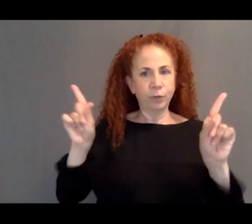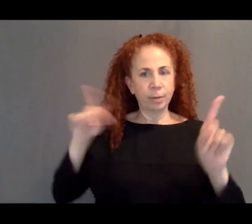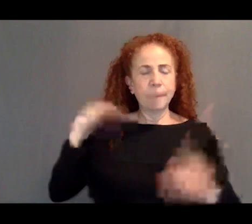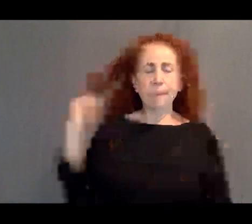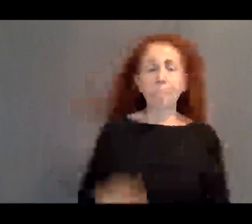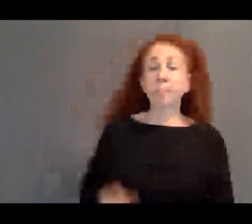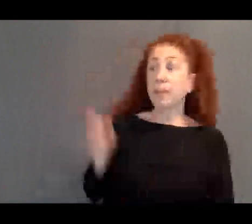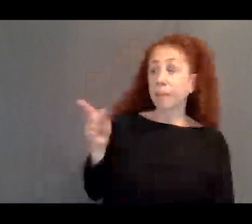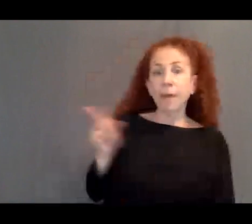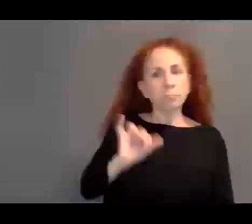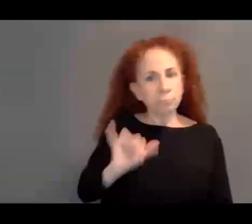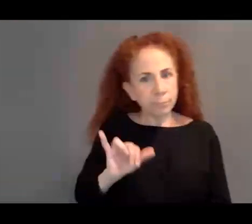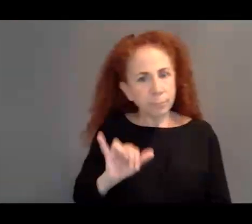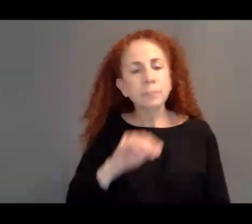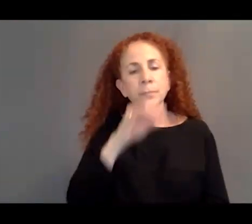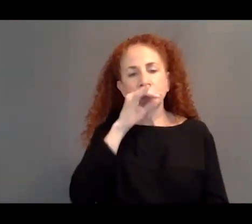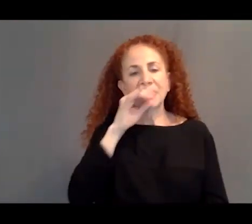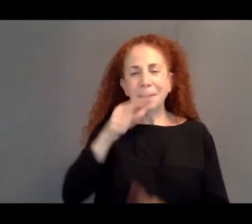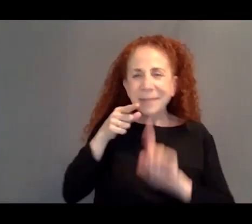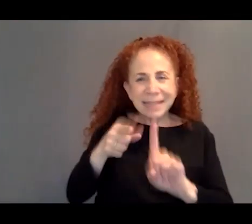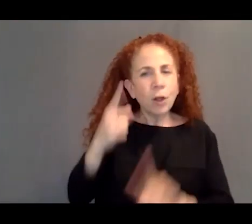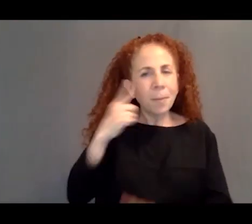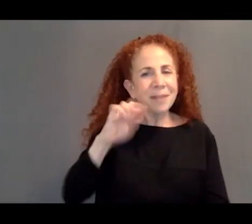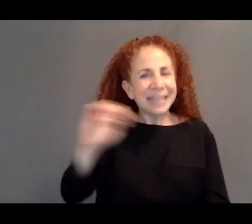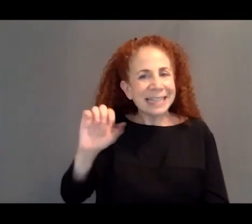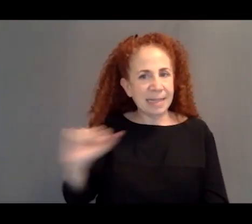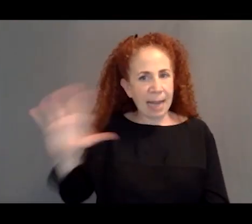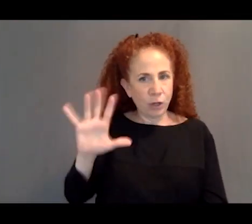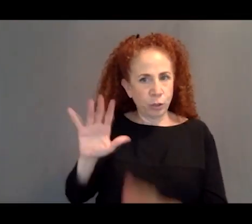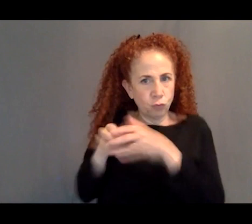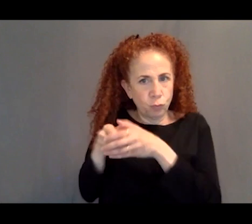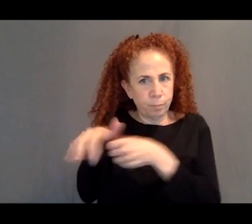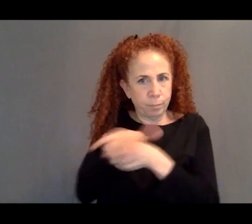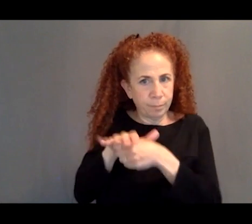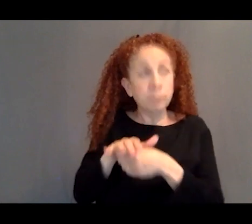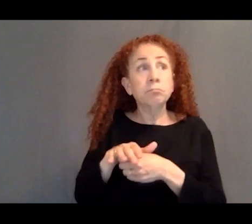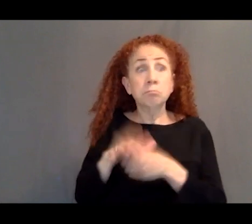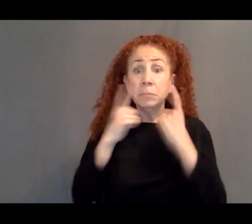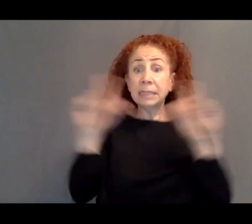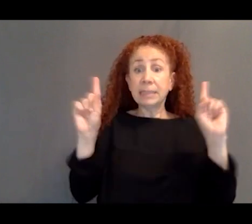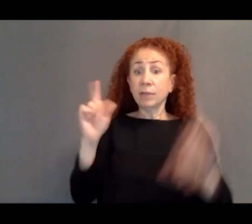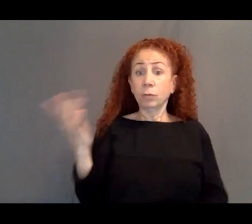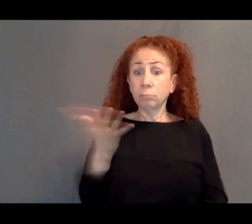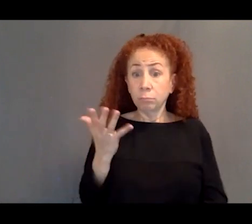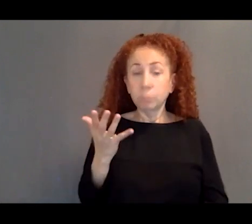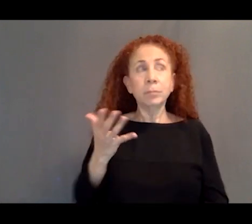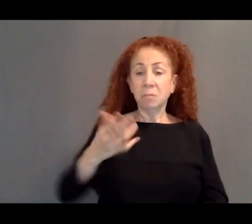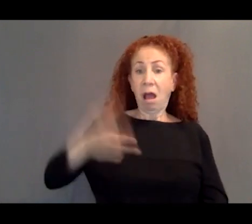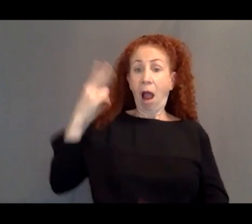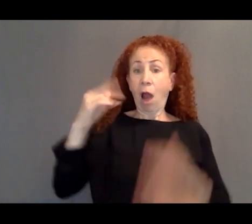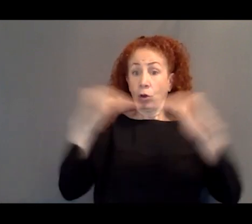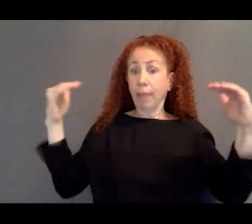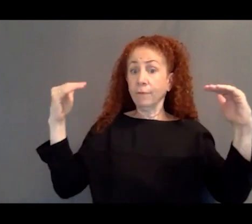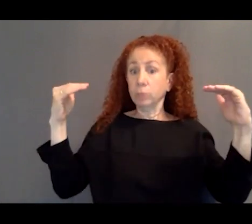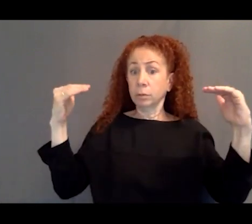found success, and thinking in particular of East Asians, have found success integrating into the higher rungs